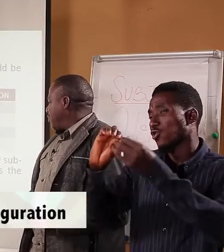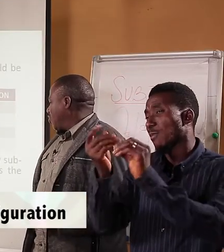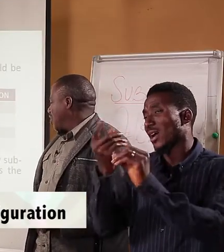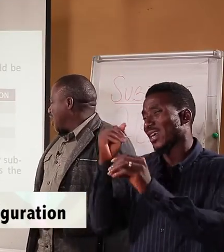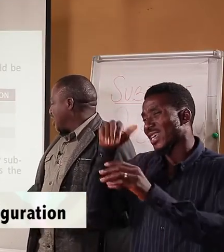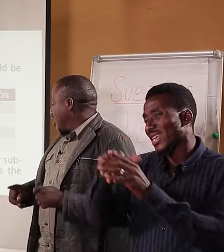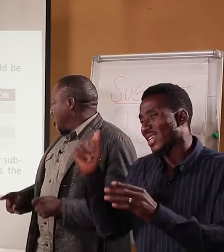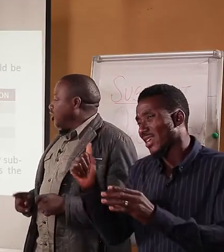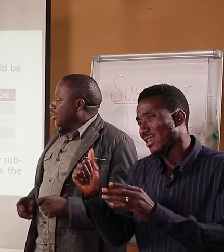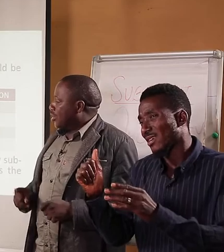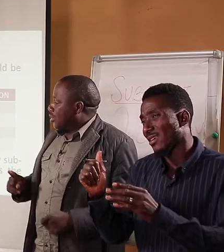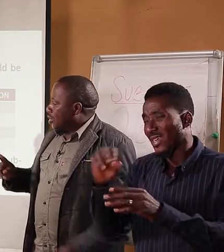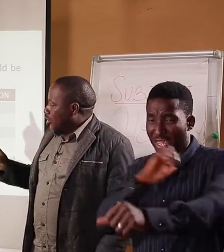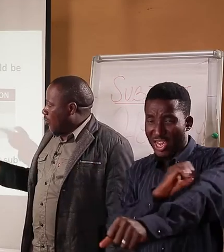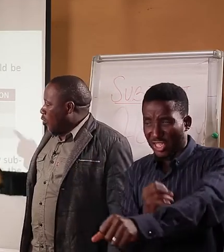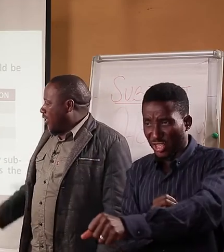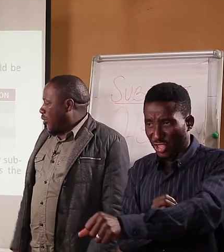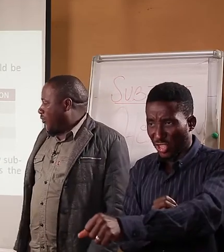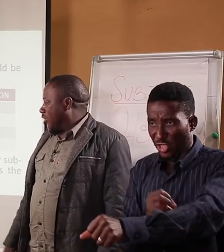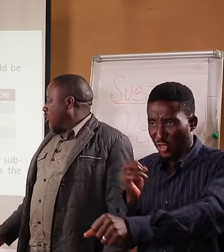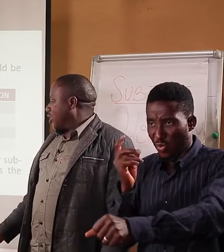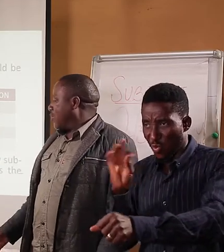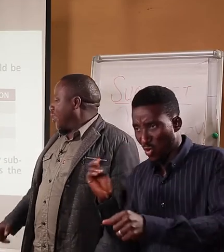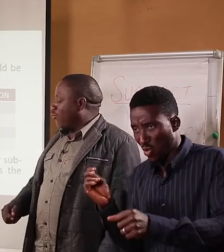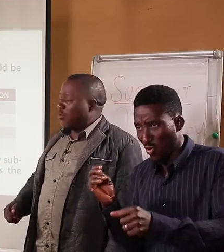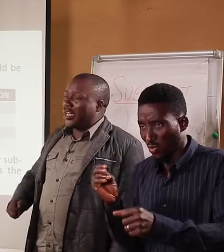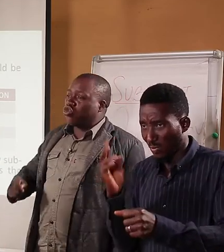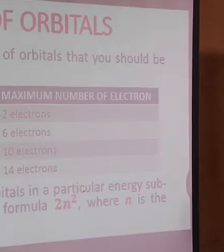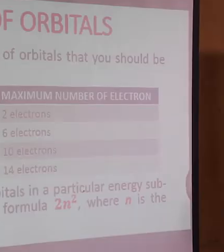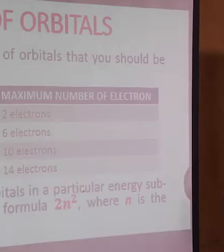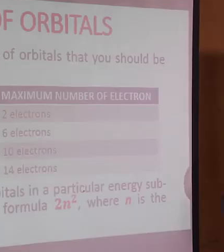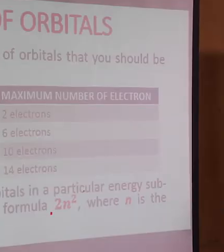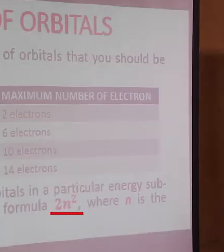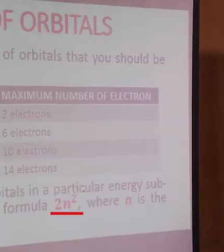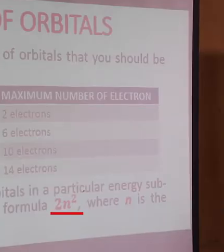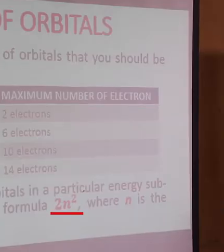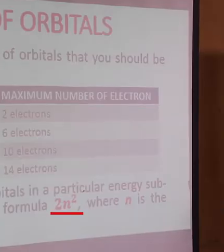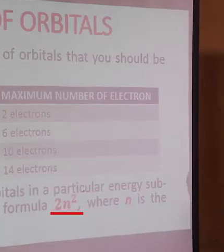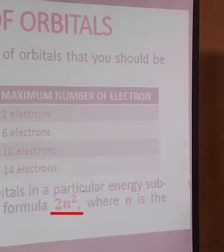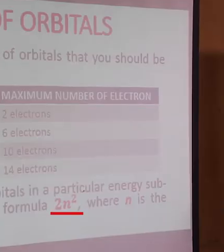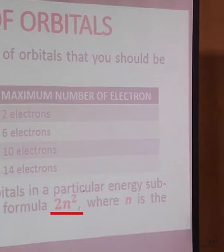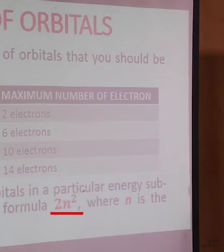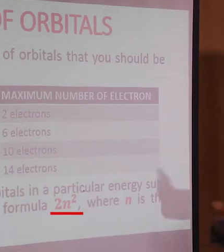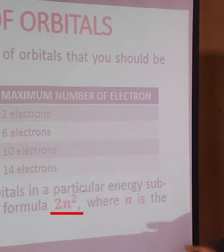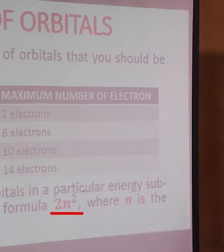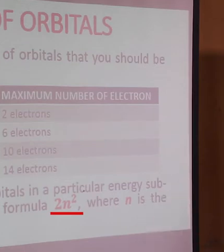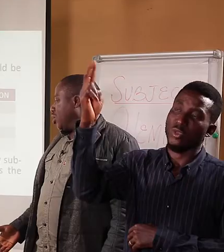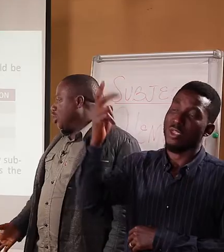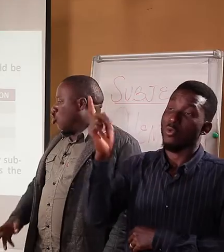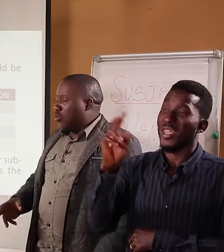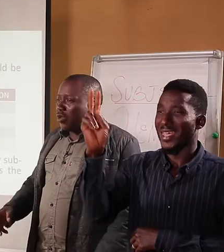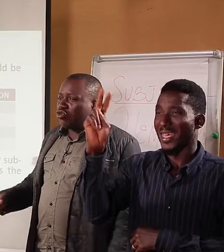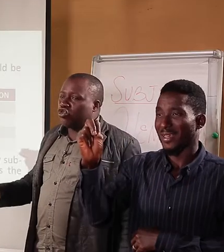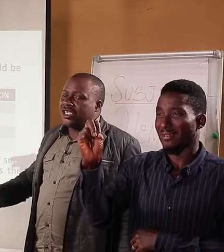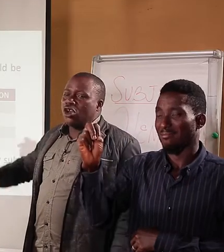orbitals in a particular energy or sublevel is limited by the formula 2n squared, where n is a variable.